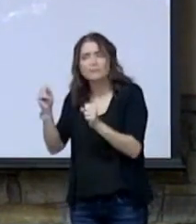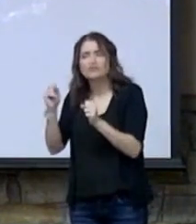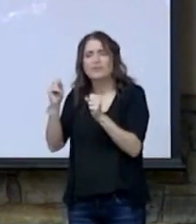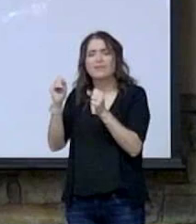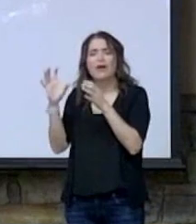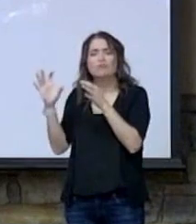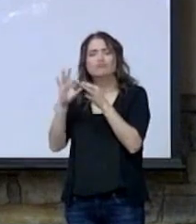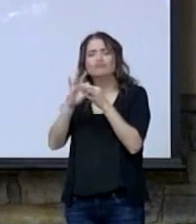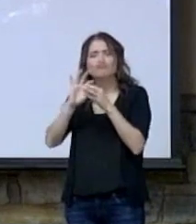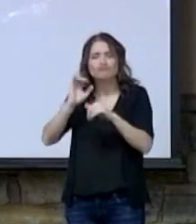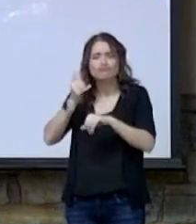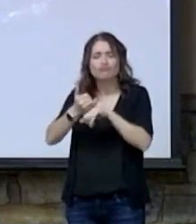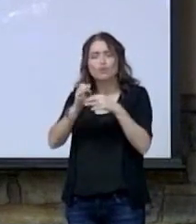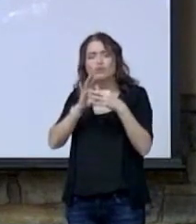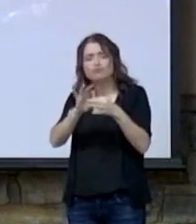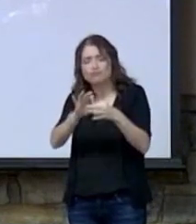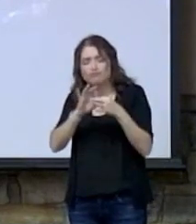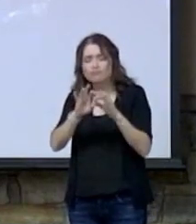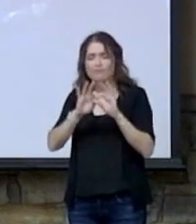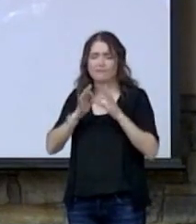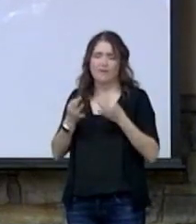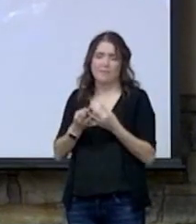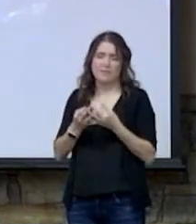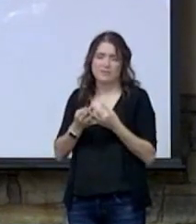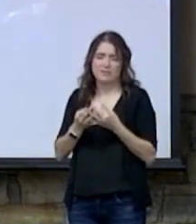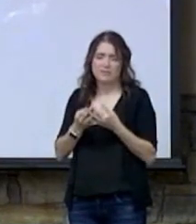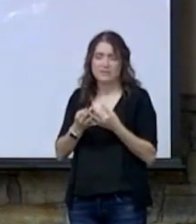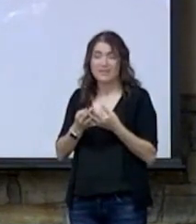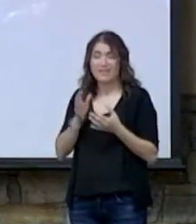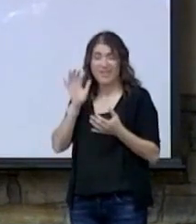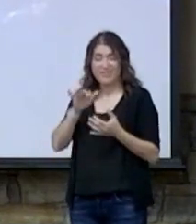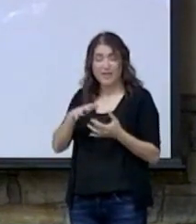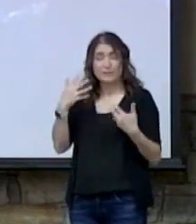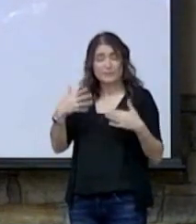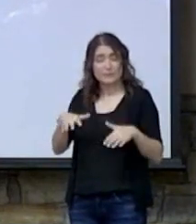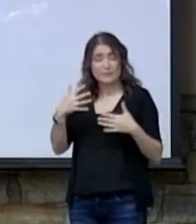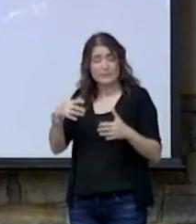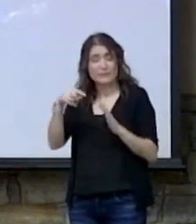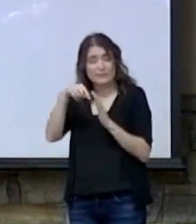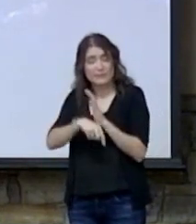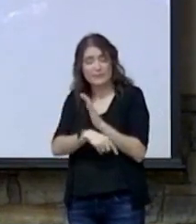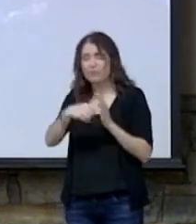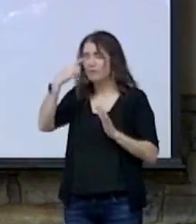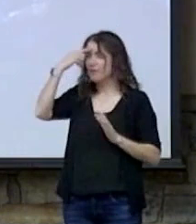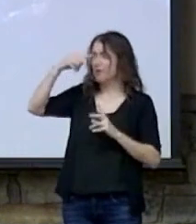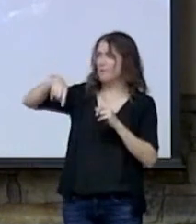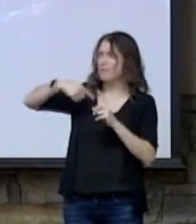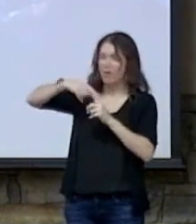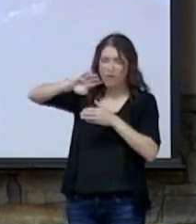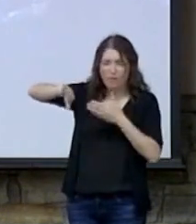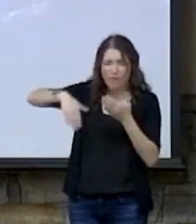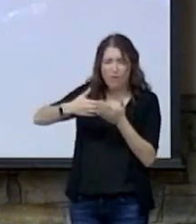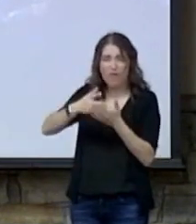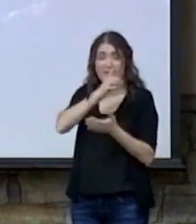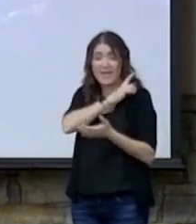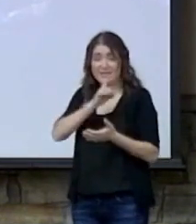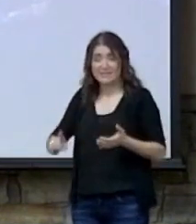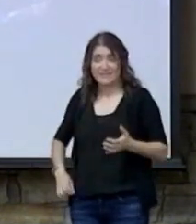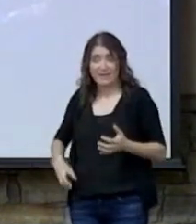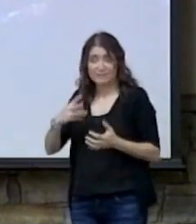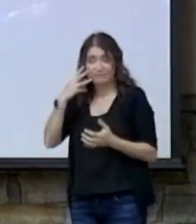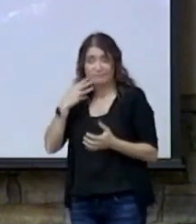relationship between David and between God. That's profound. When you think about all that David had been